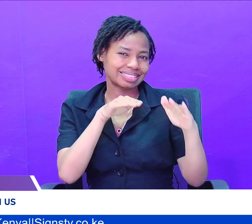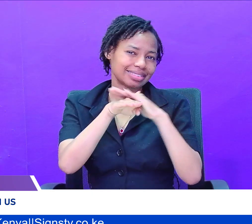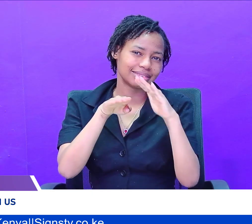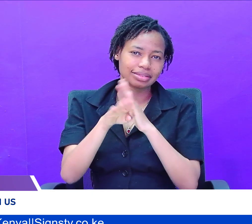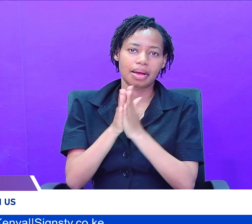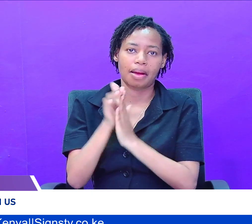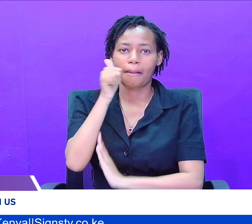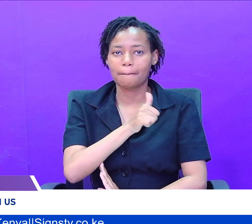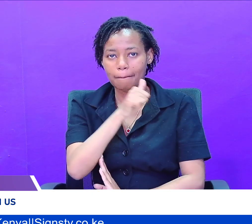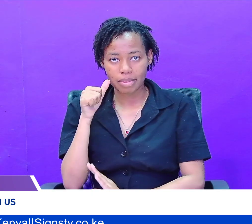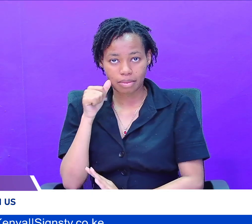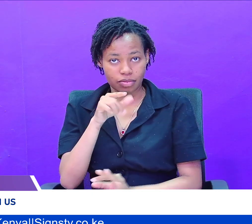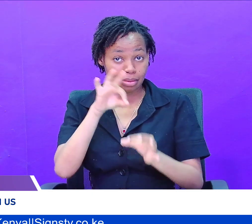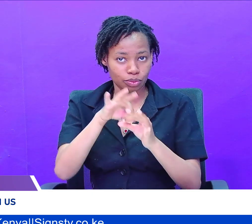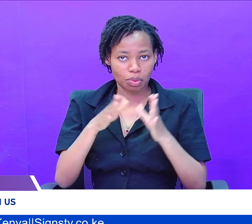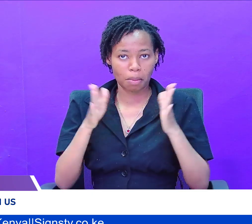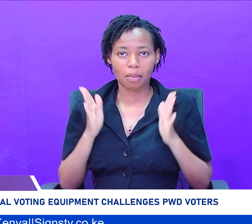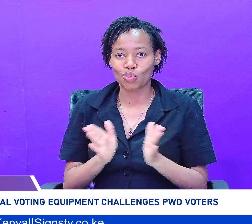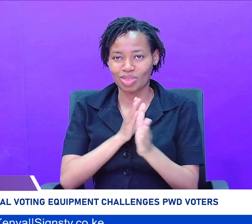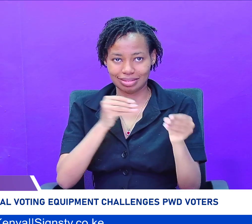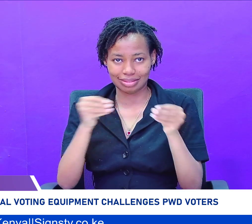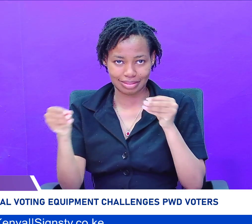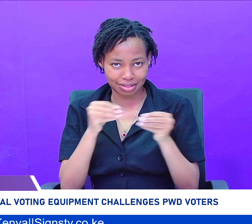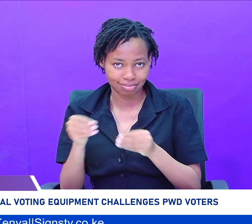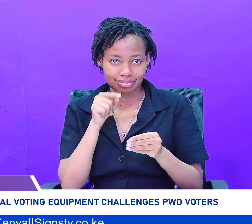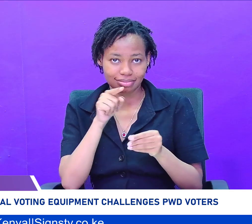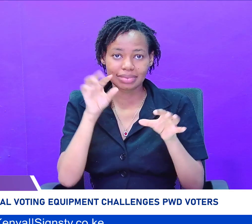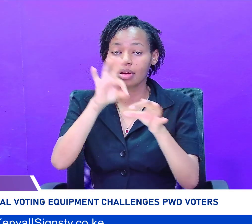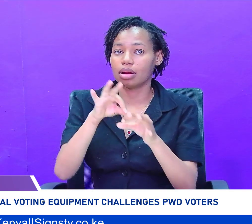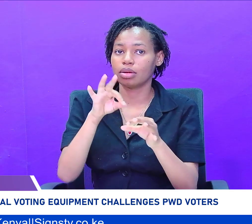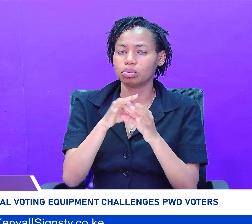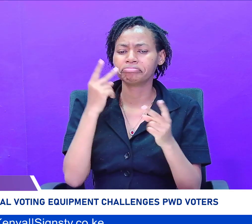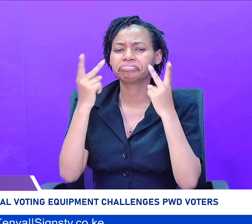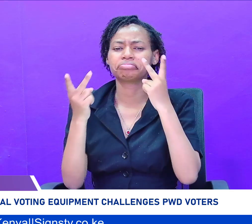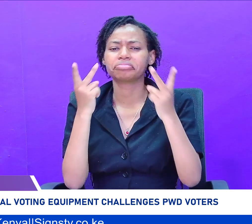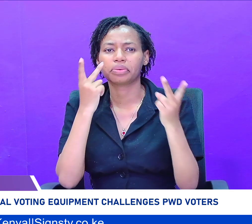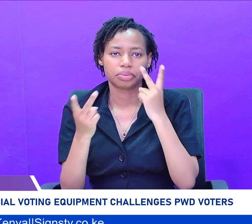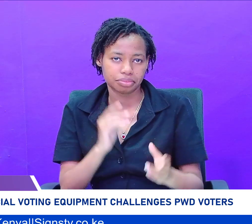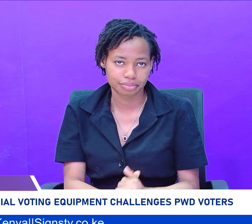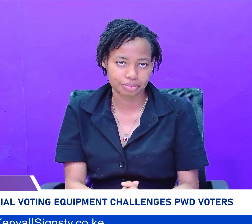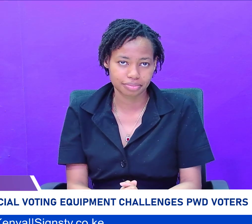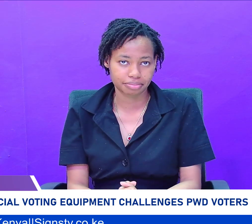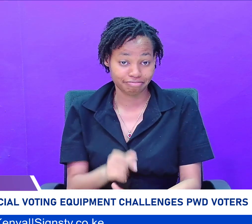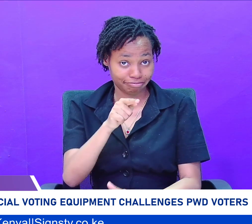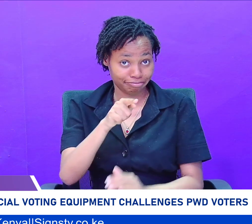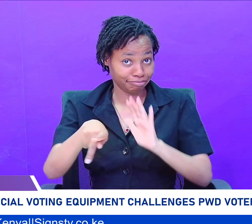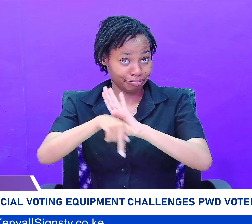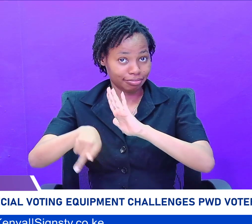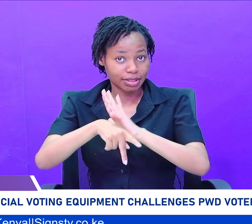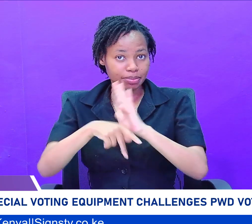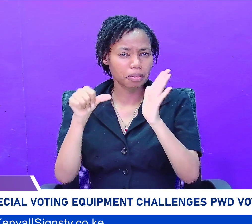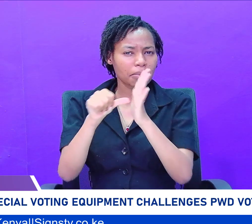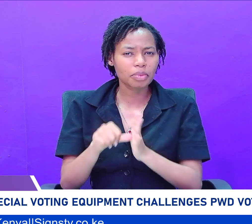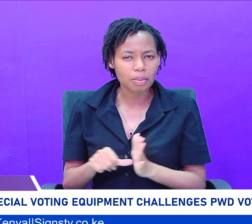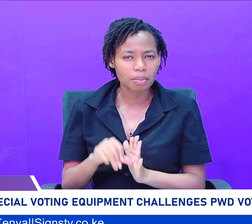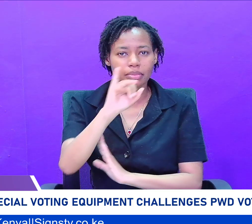were marred by a significant challenge concerning the accessibility and privacy of voting for